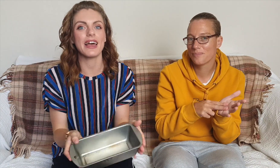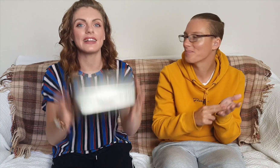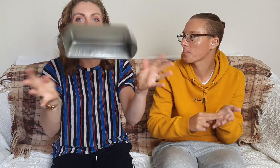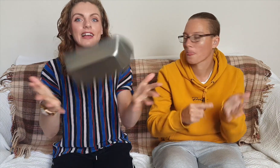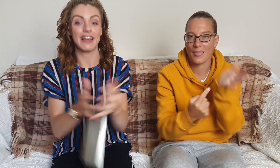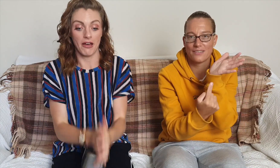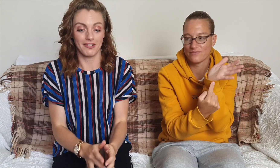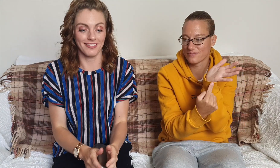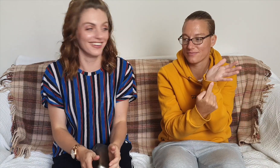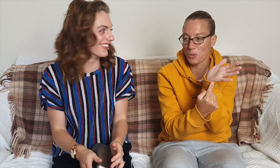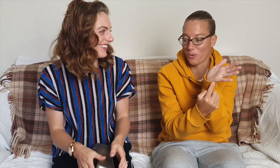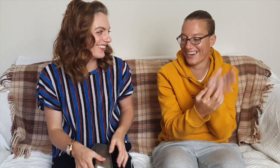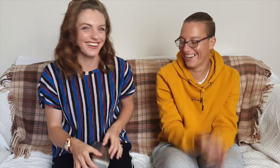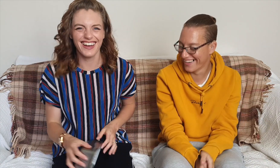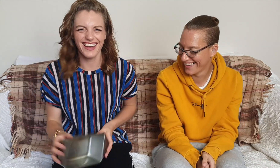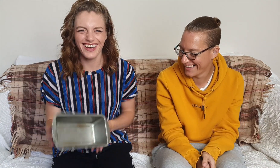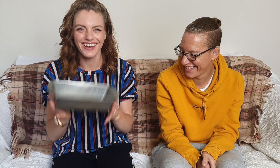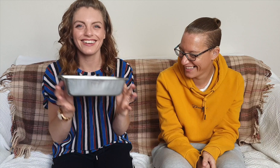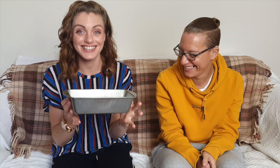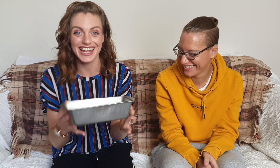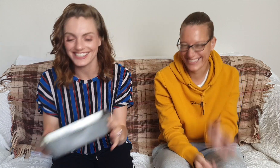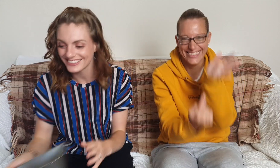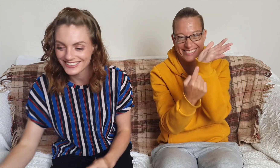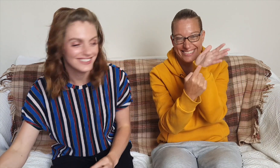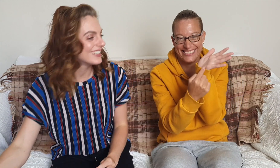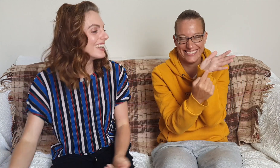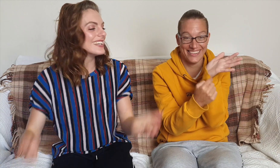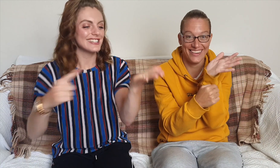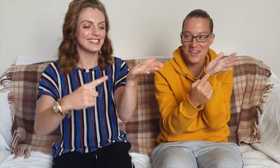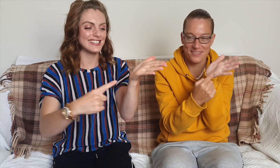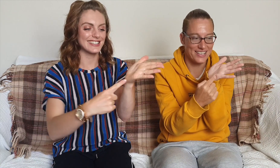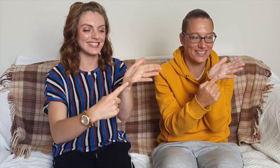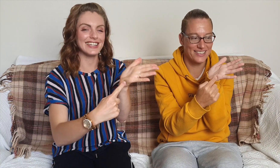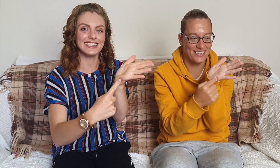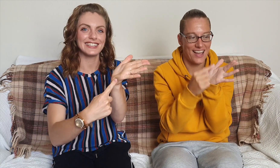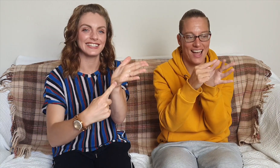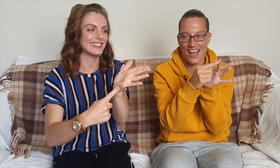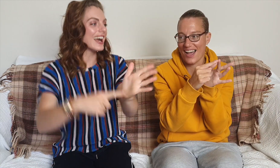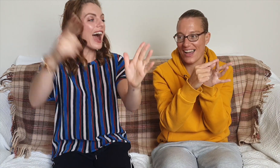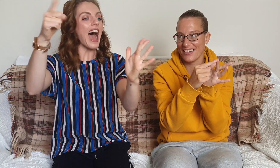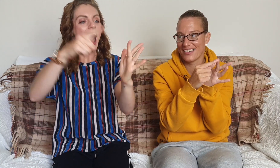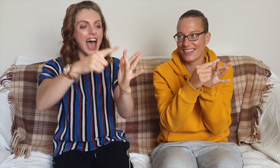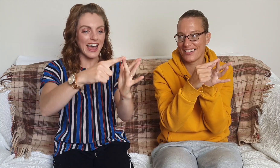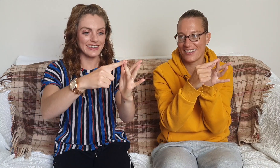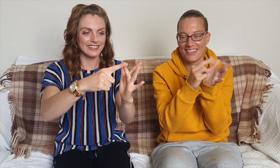spell Ooh. tin. Tin. T I